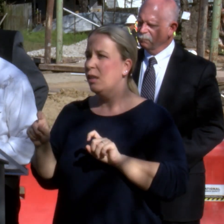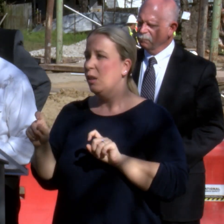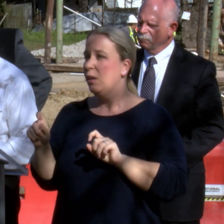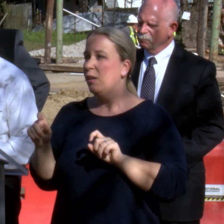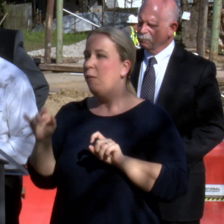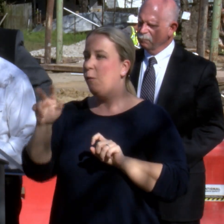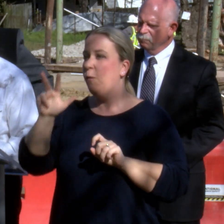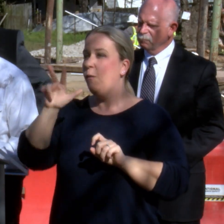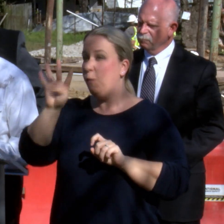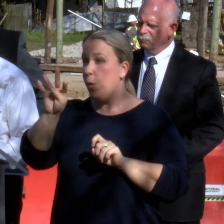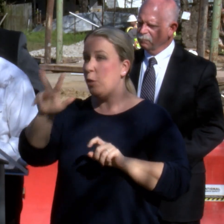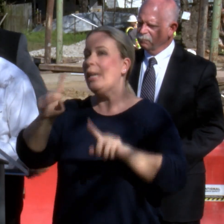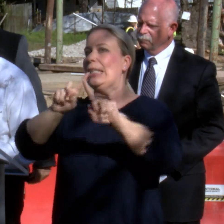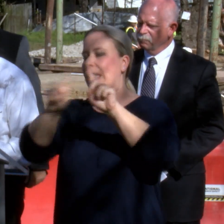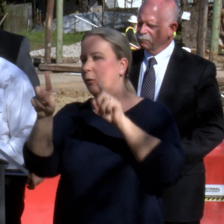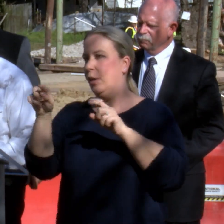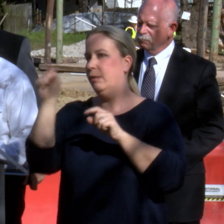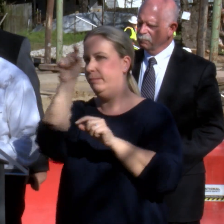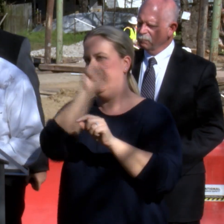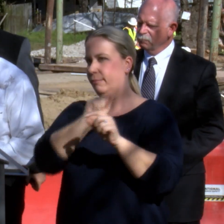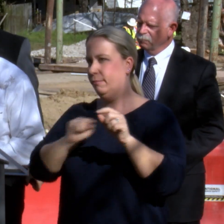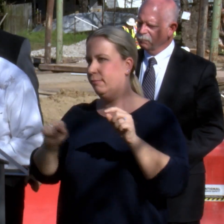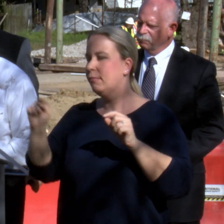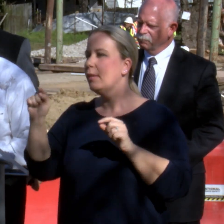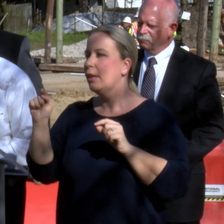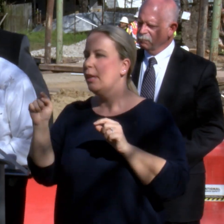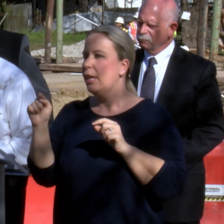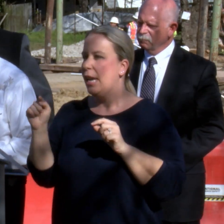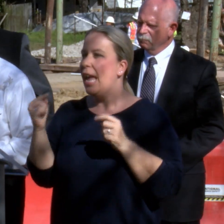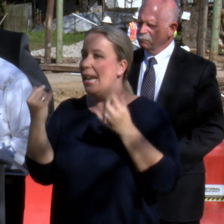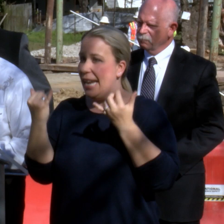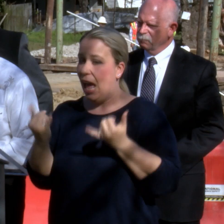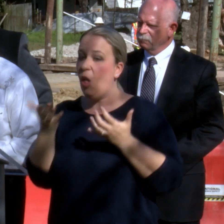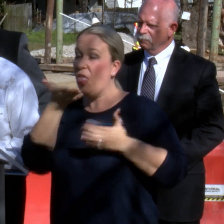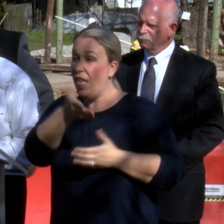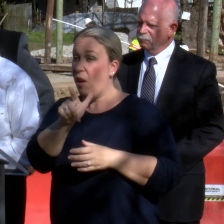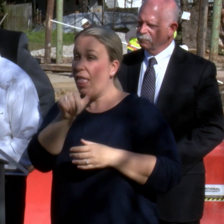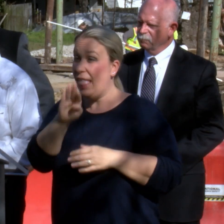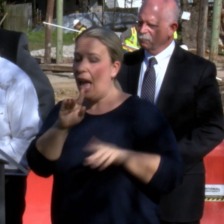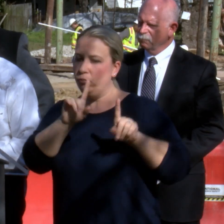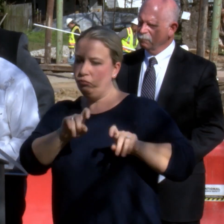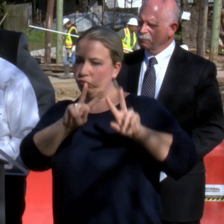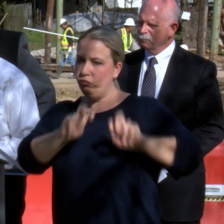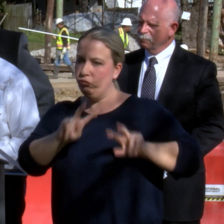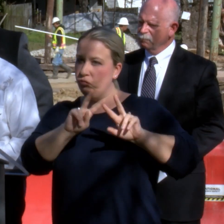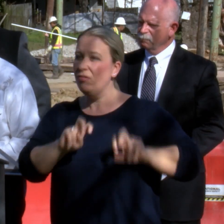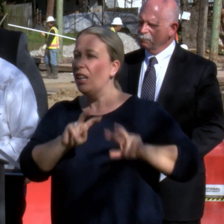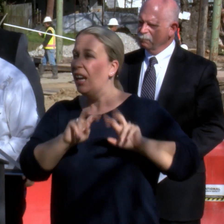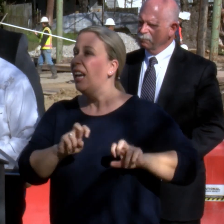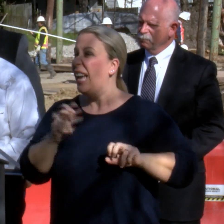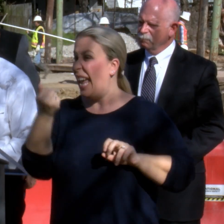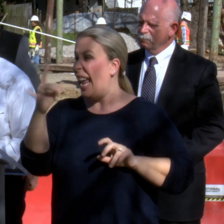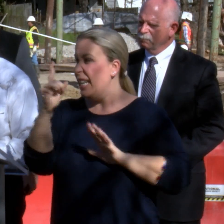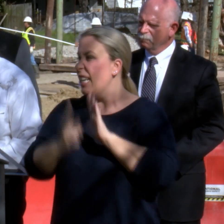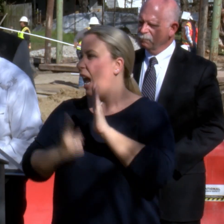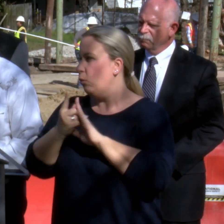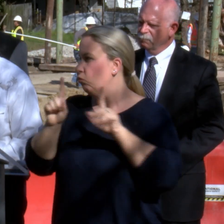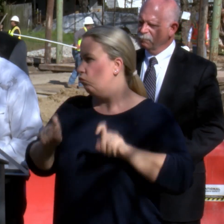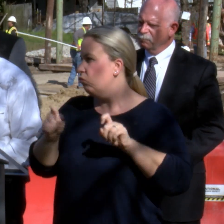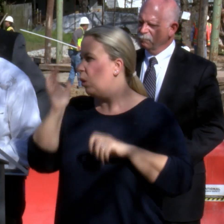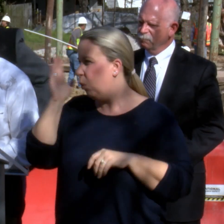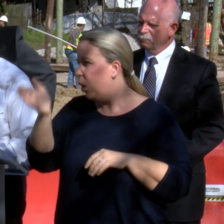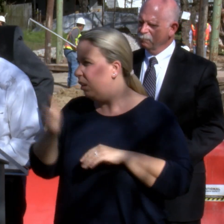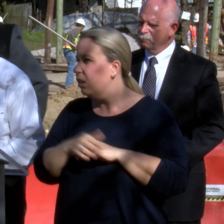different locations, and those samples are currently in the Houston Laboratory Lab. They will lay out for the 18 hours, and the